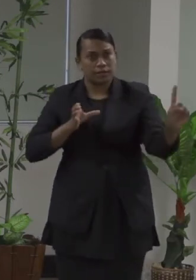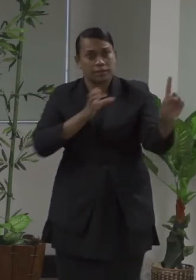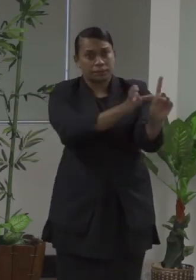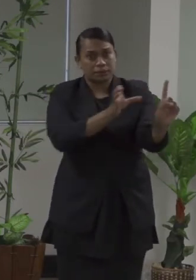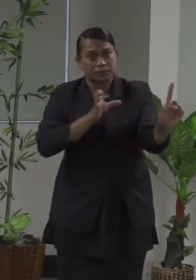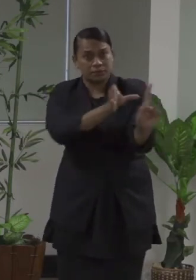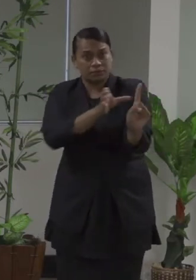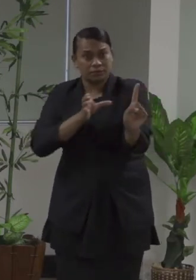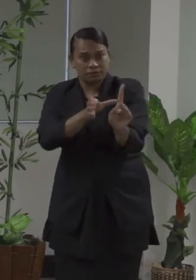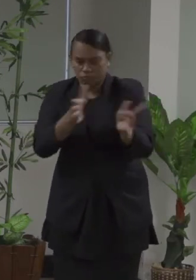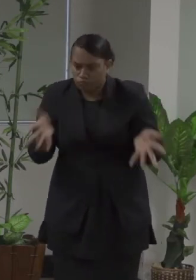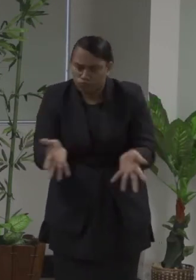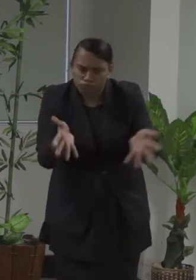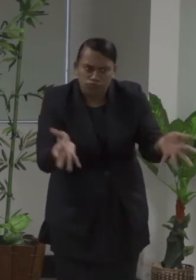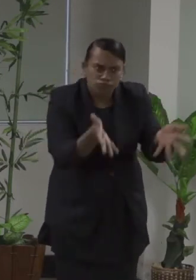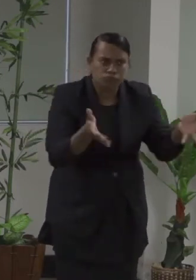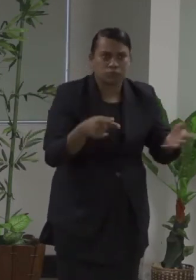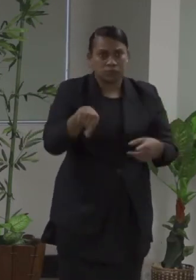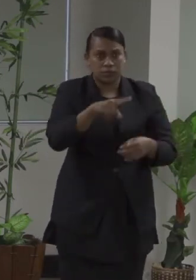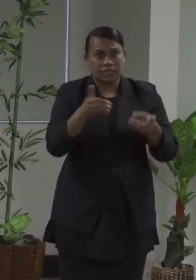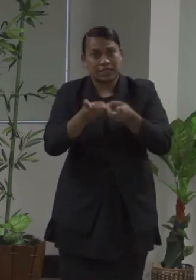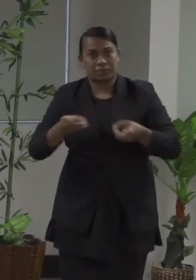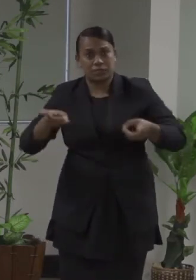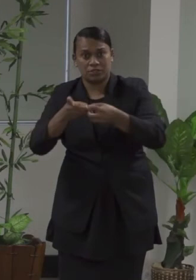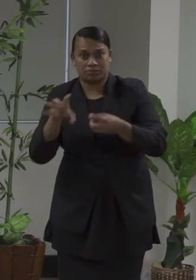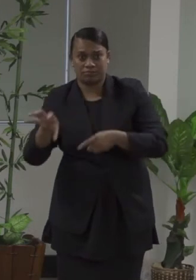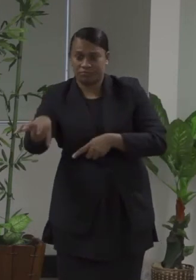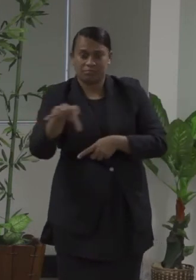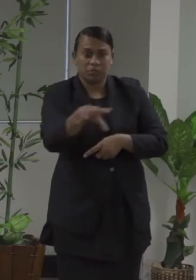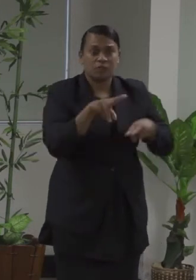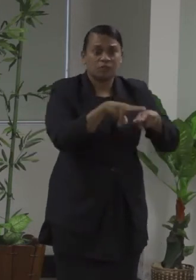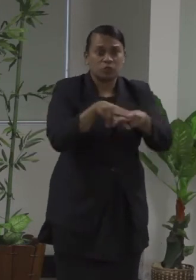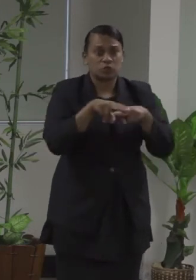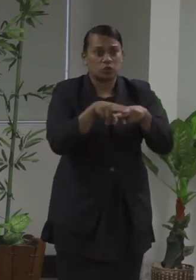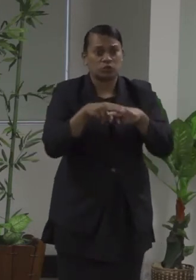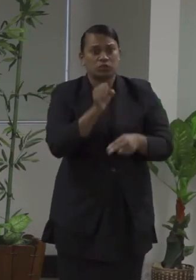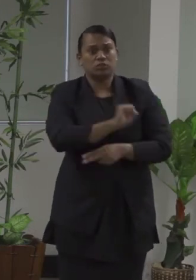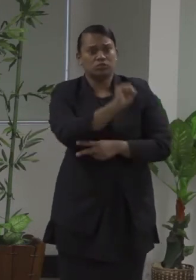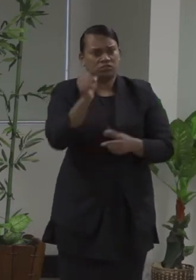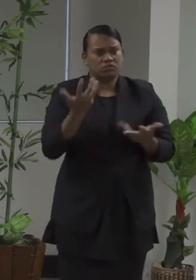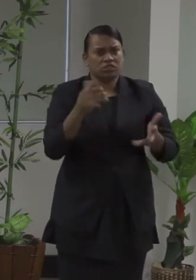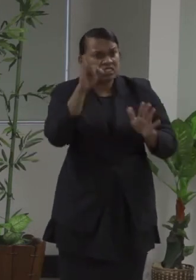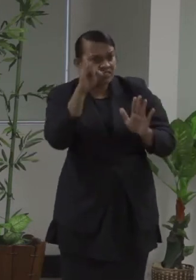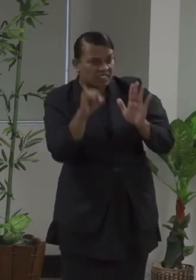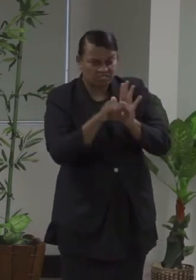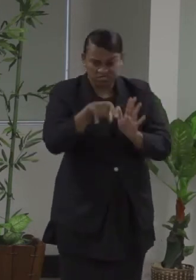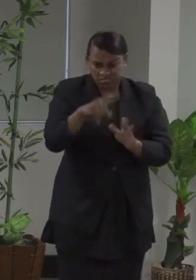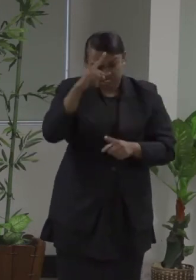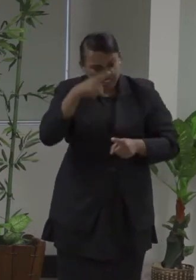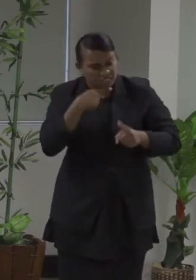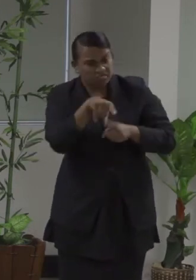Fiji with the support of the military and the personnel. We have some 500